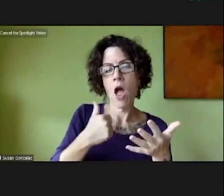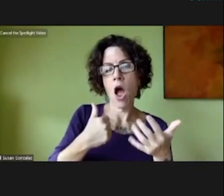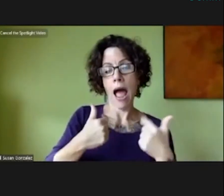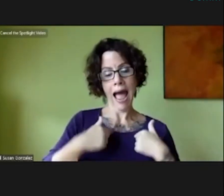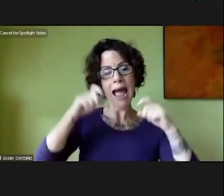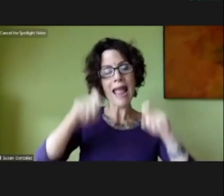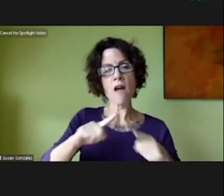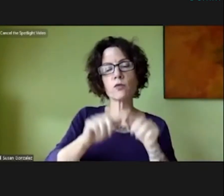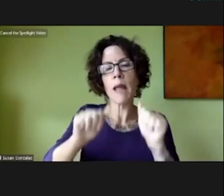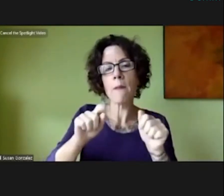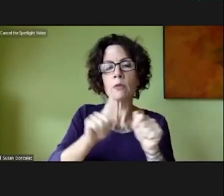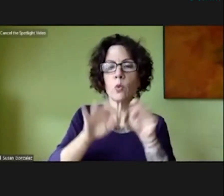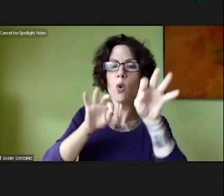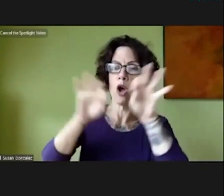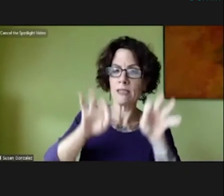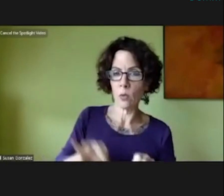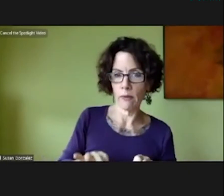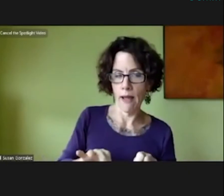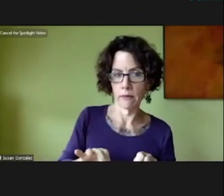the previous topics I mentioned.